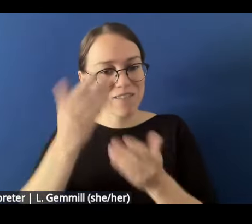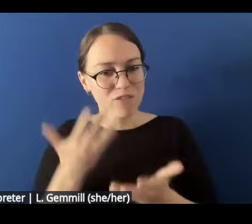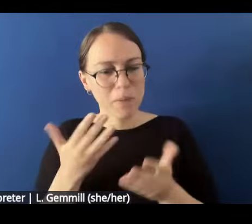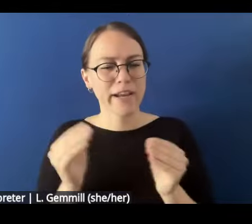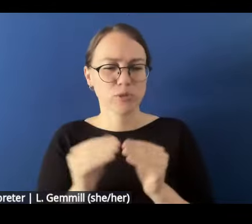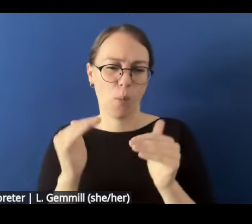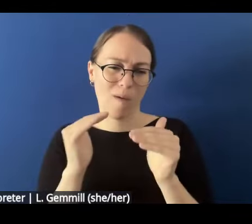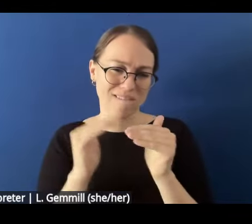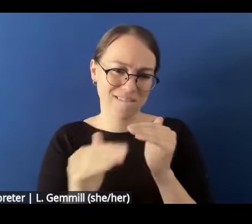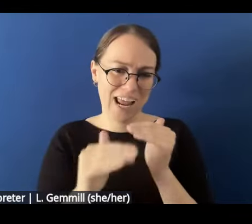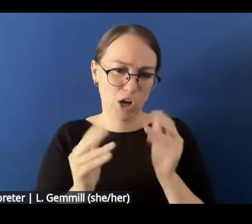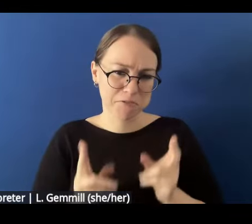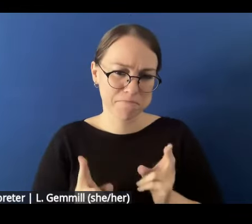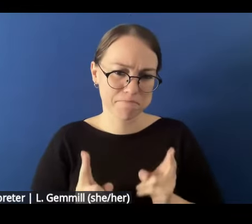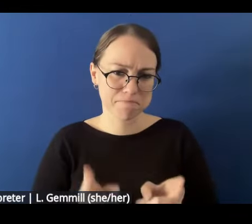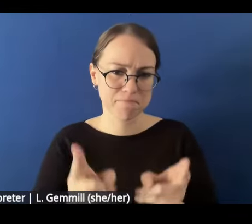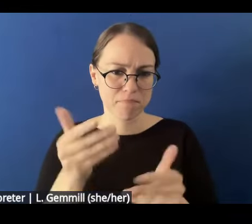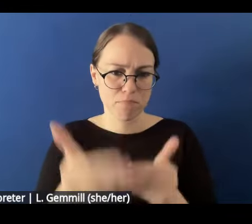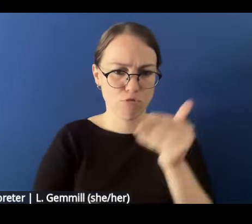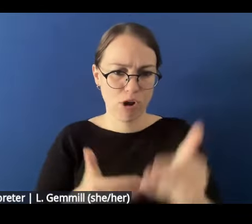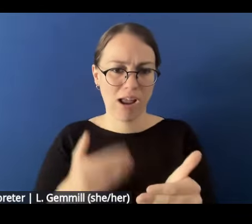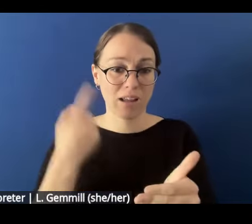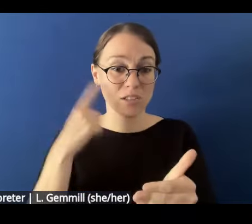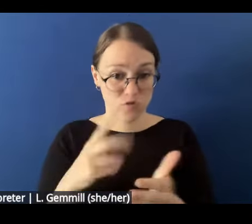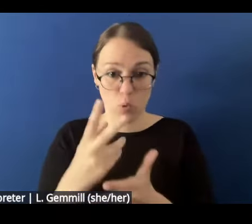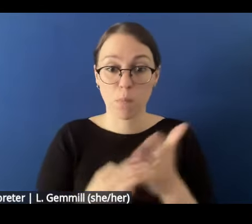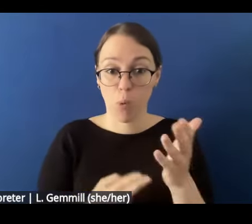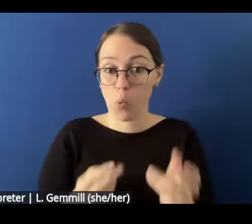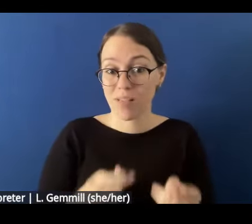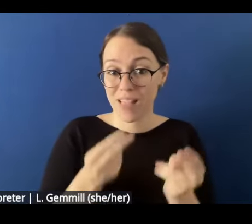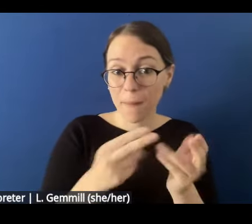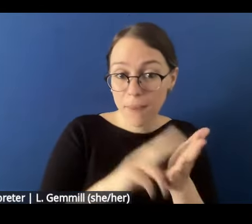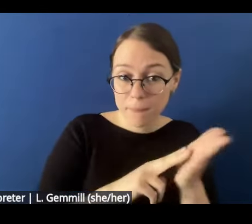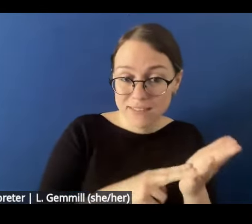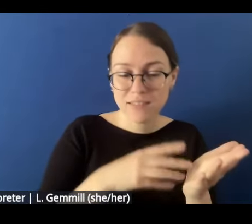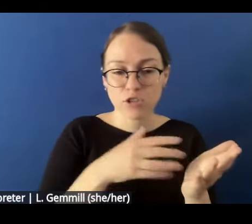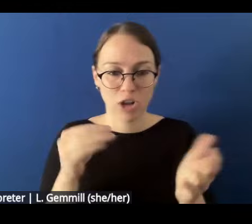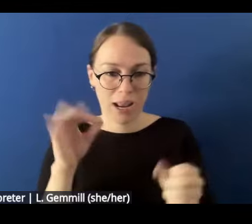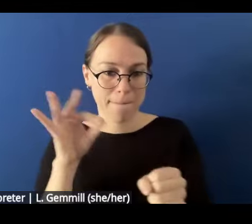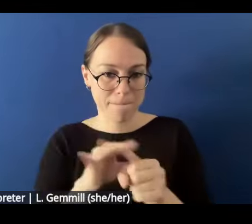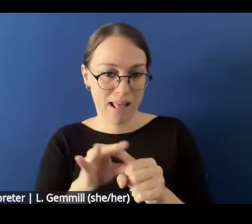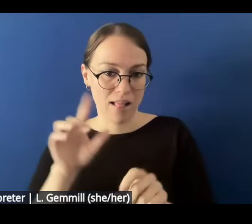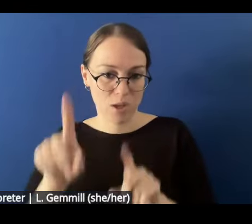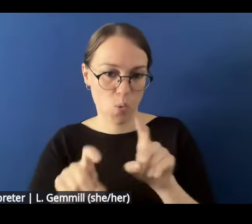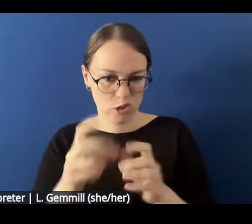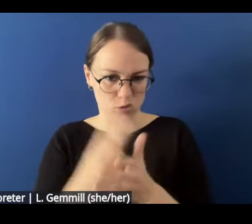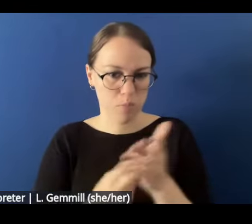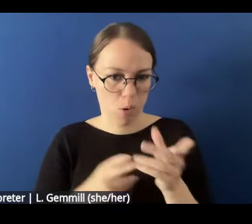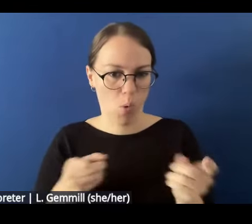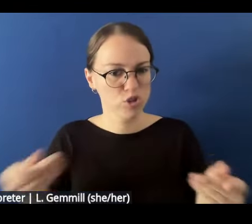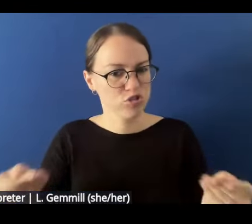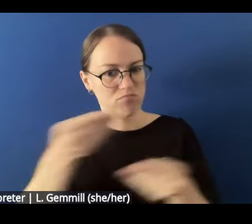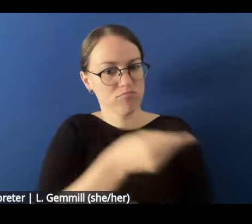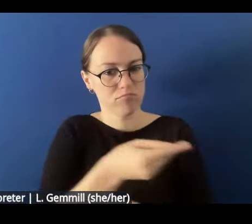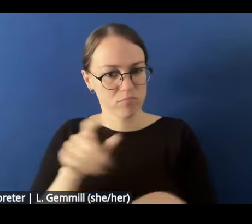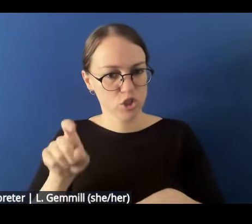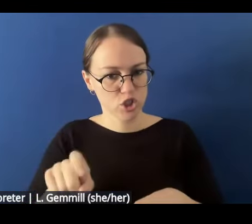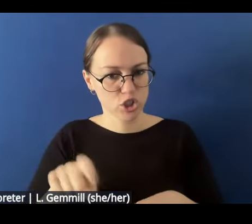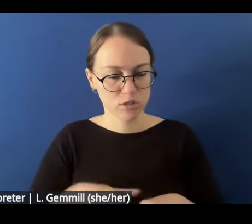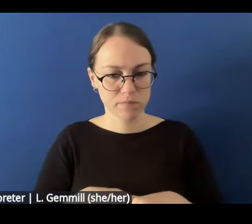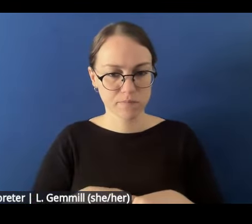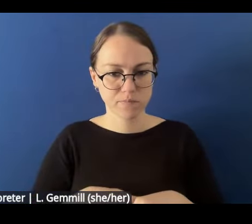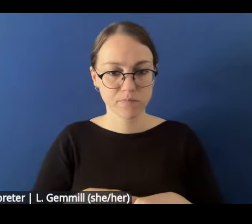provided in both processes, both nominating petitions and the ballot question. On the ballot